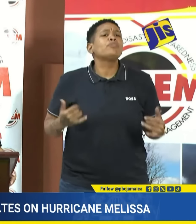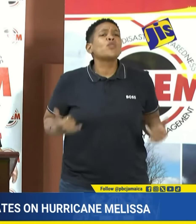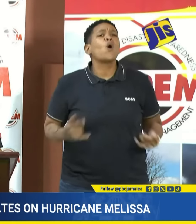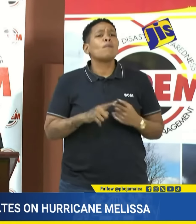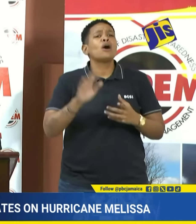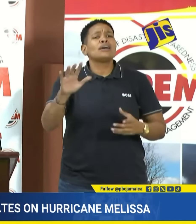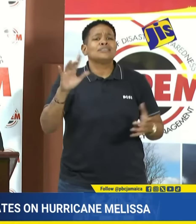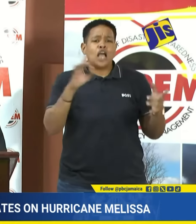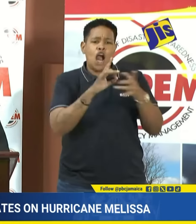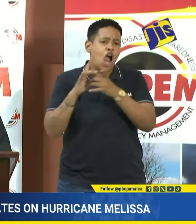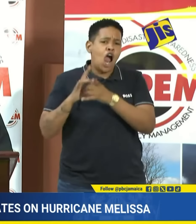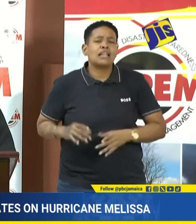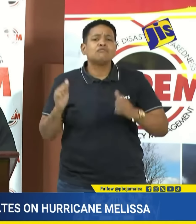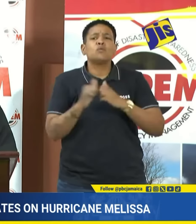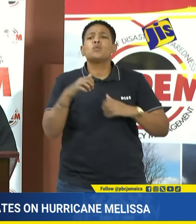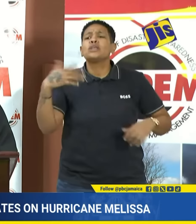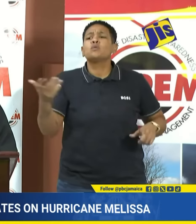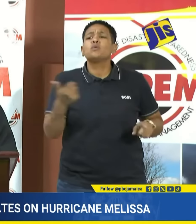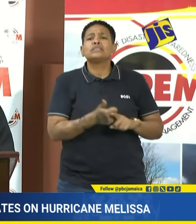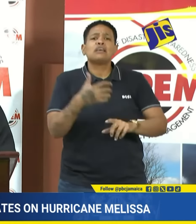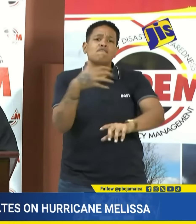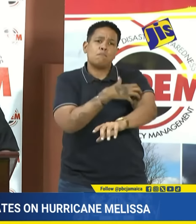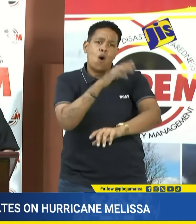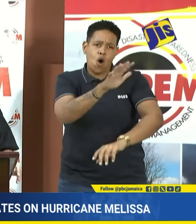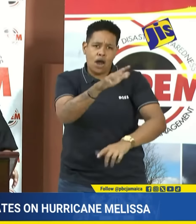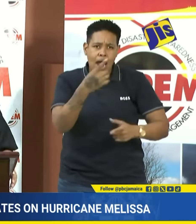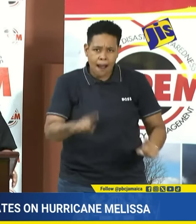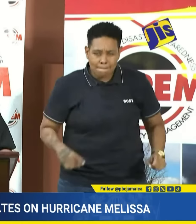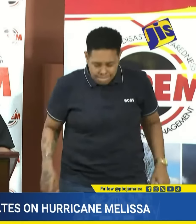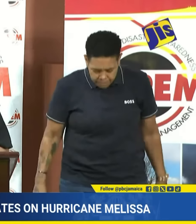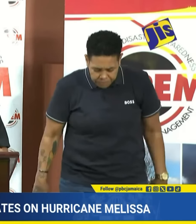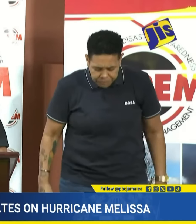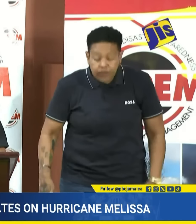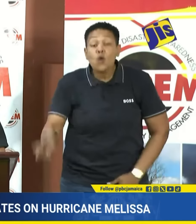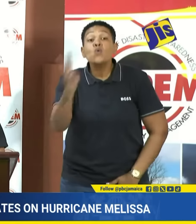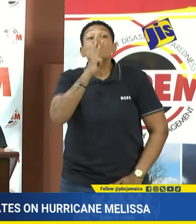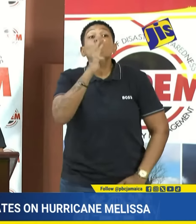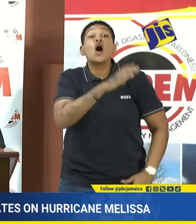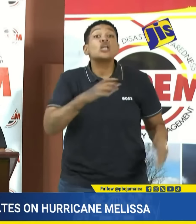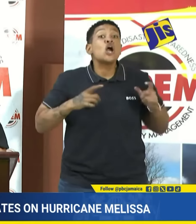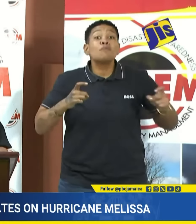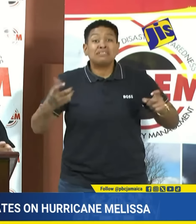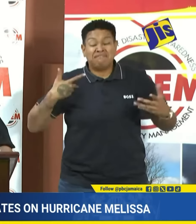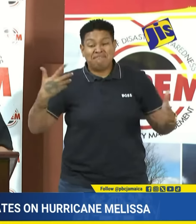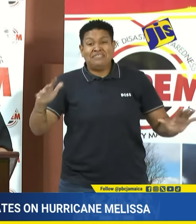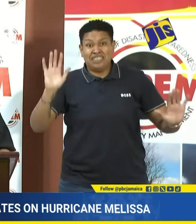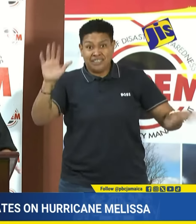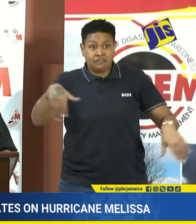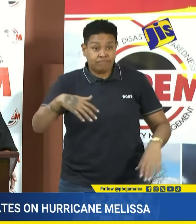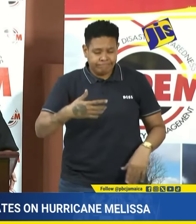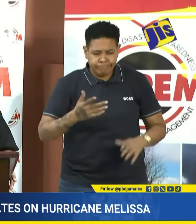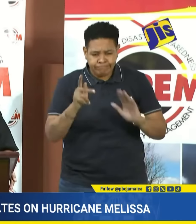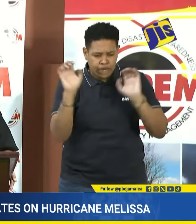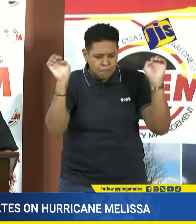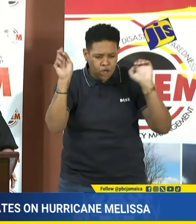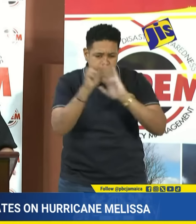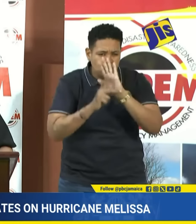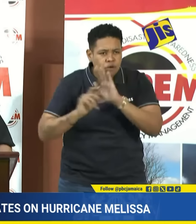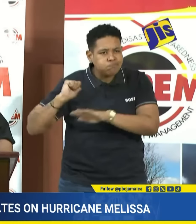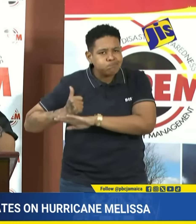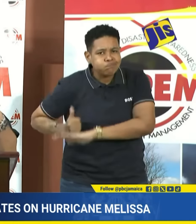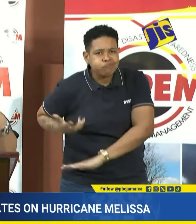its interconnectivity with the power sector. The Water Commission has engaged all of its emergency